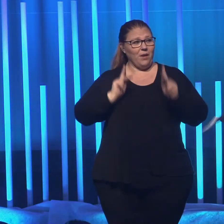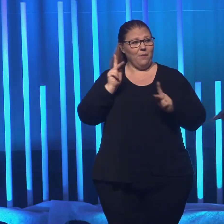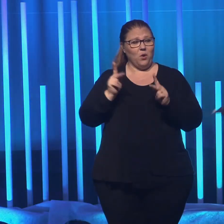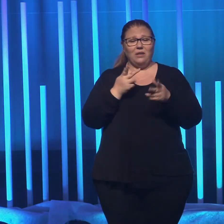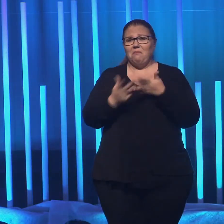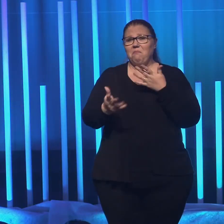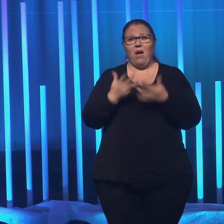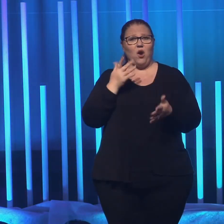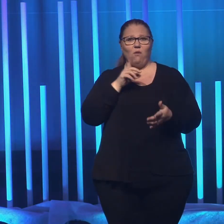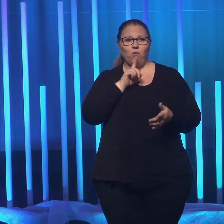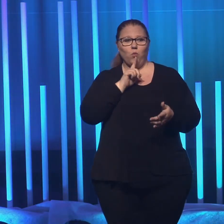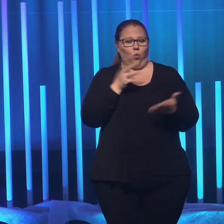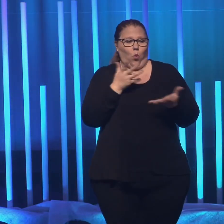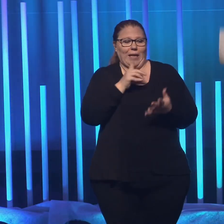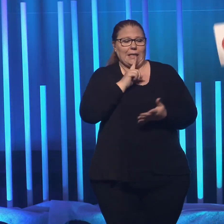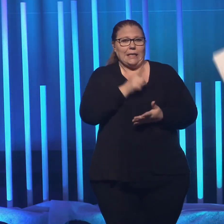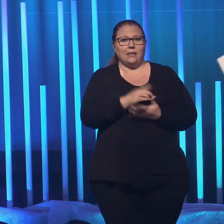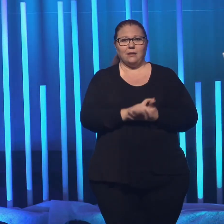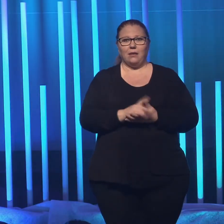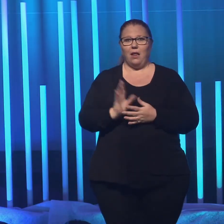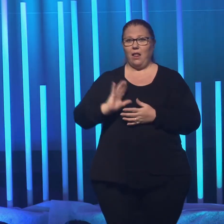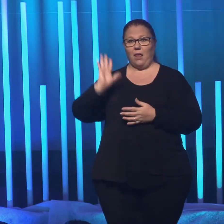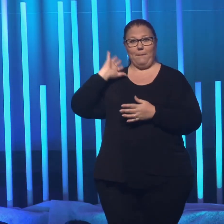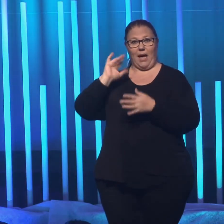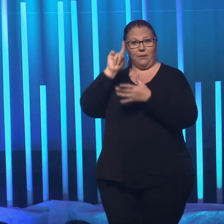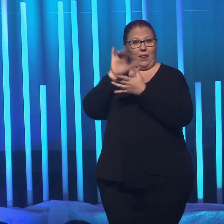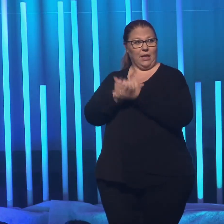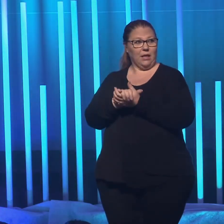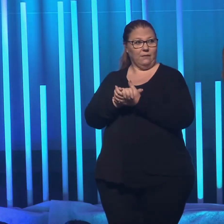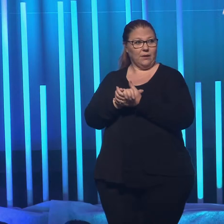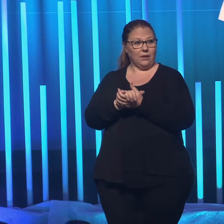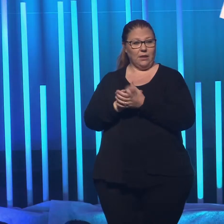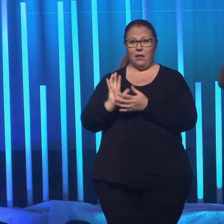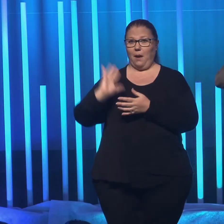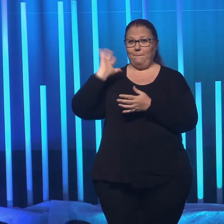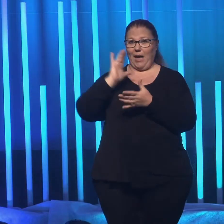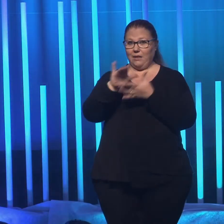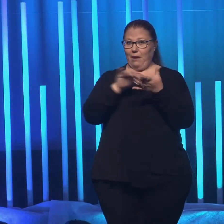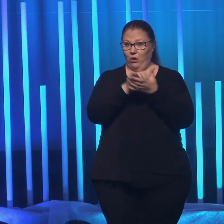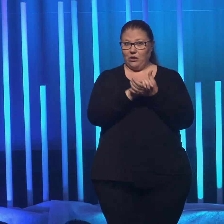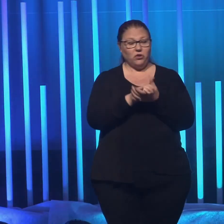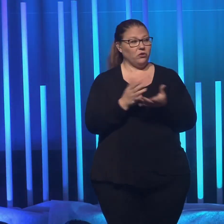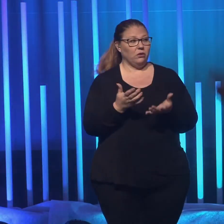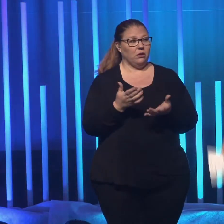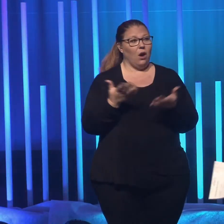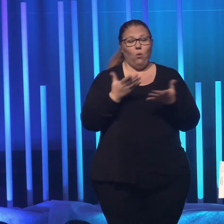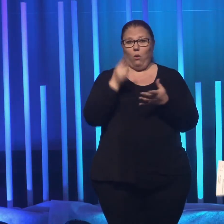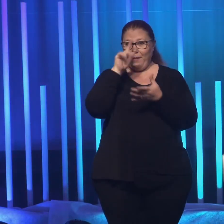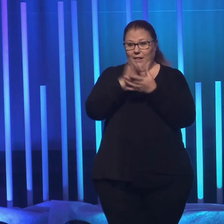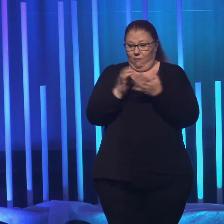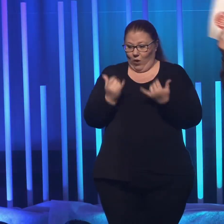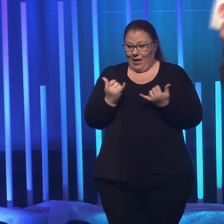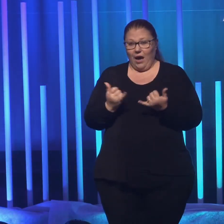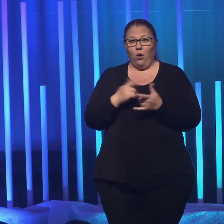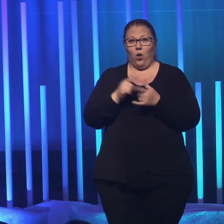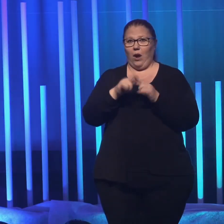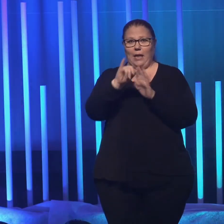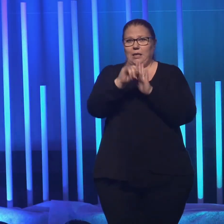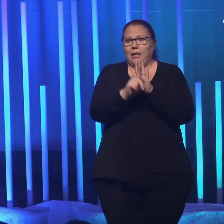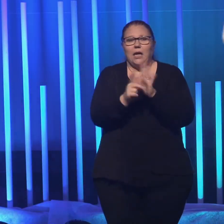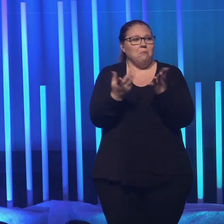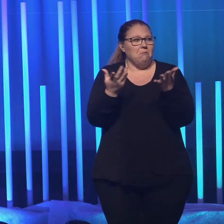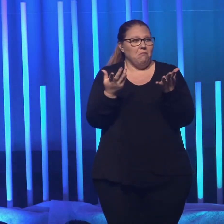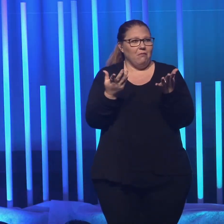regardless of what that is, whether it's our past beliefs, whether it's our past marriage, whether it's what we believe right now or our identity,